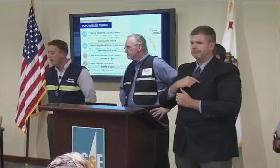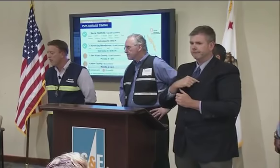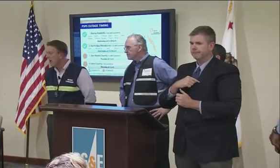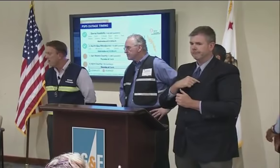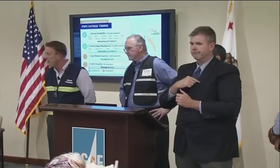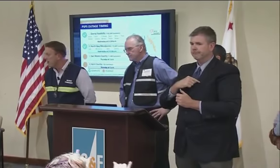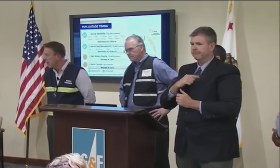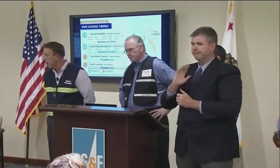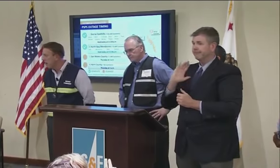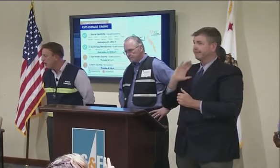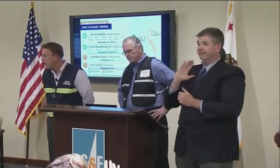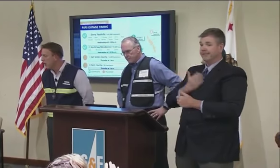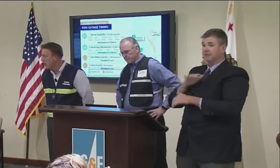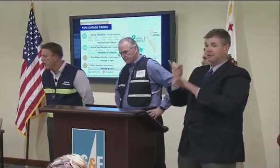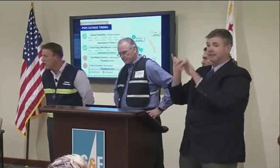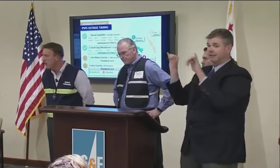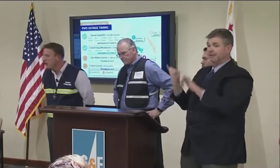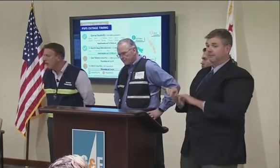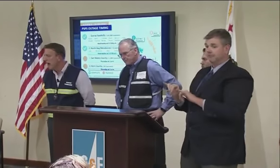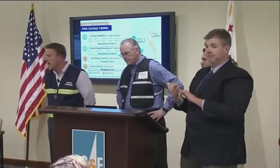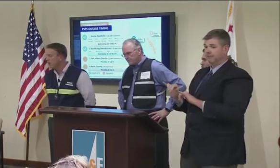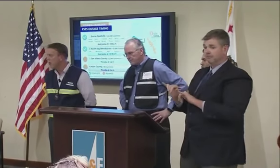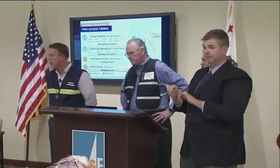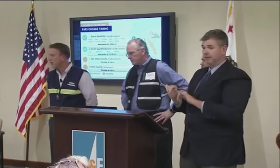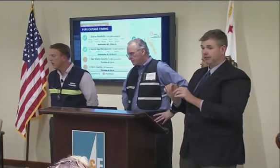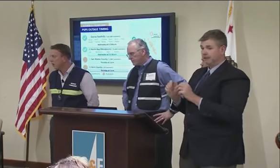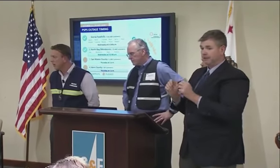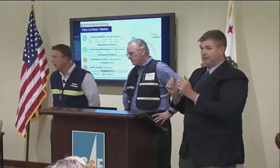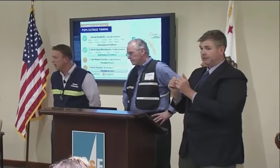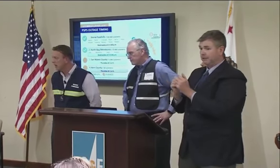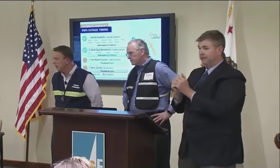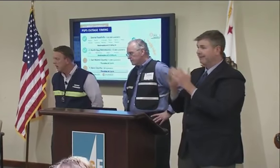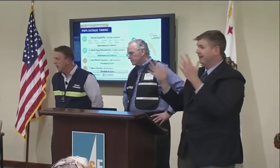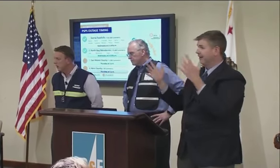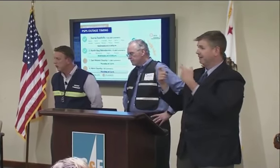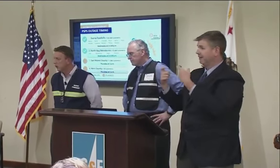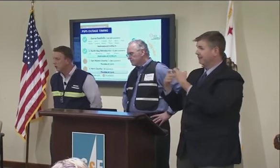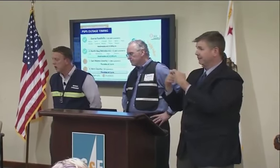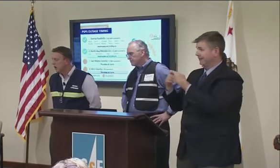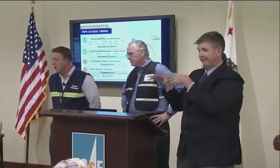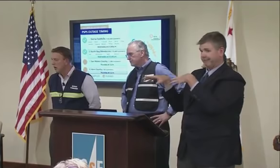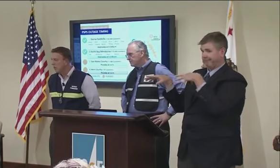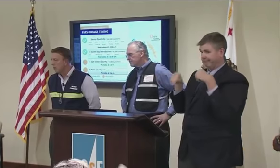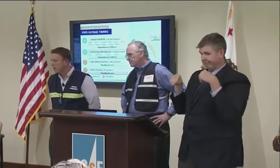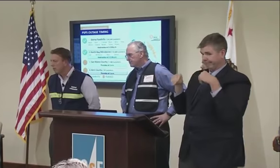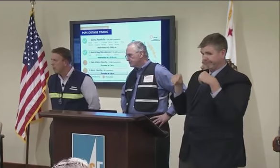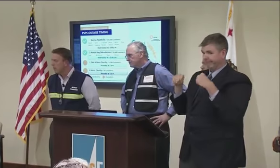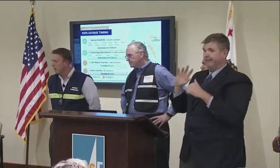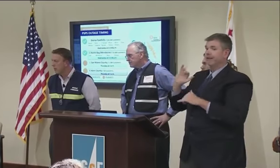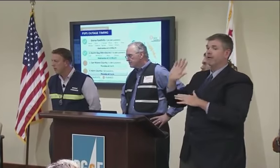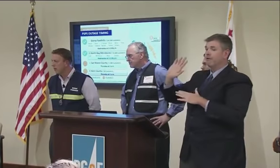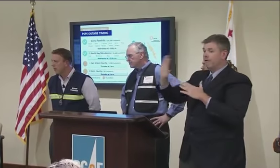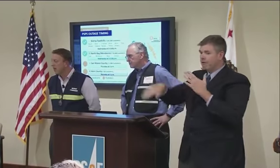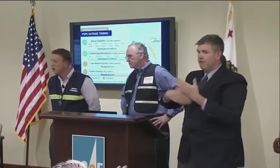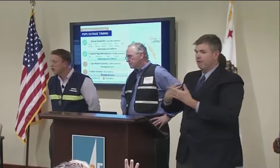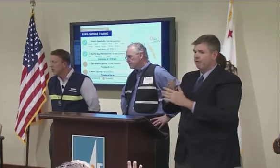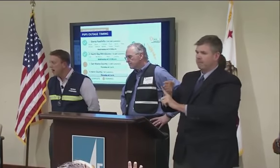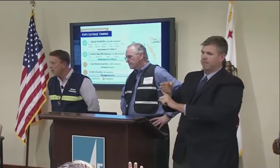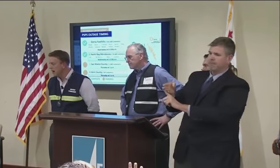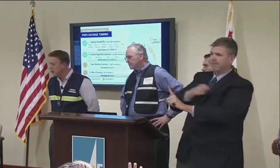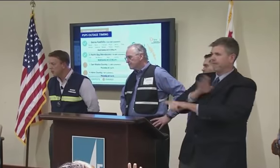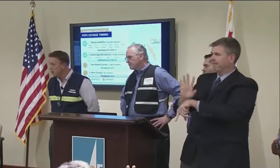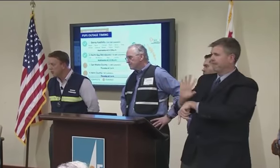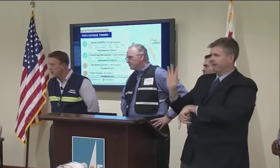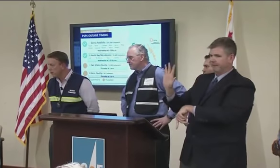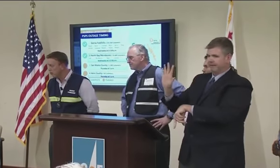was 5 p.m., in order to do that successfully, we need to schedule